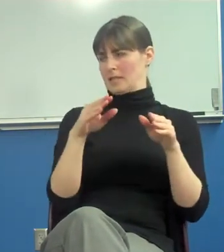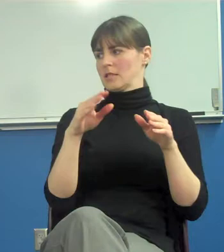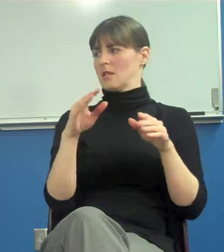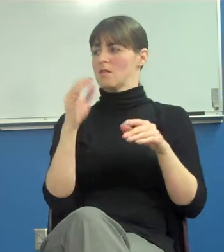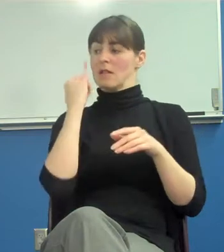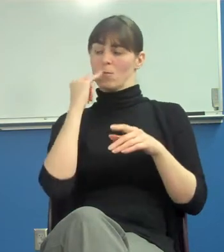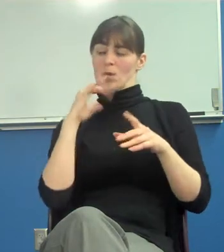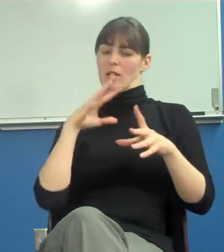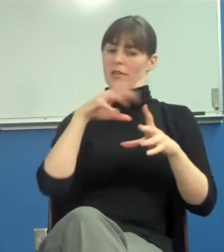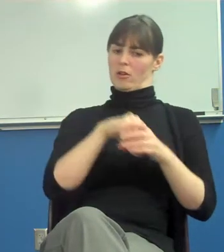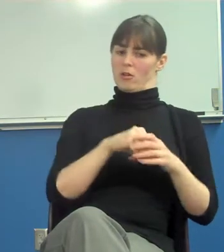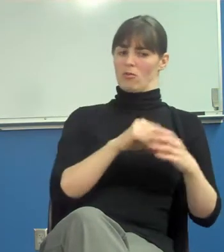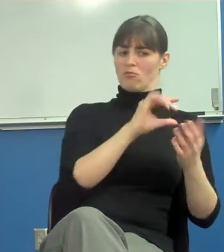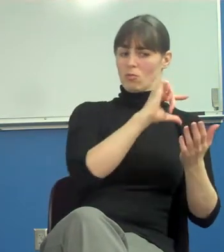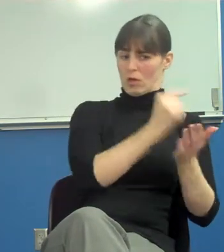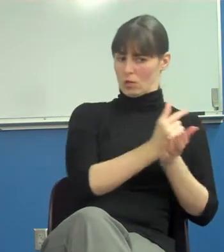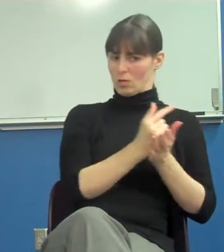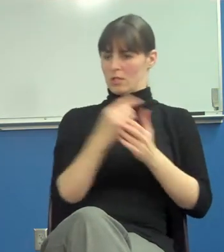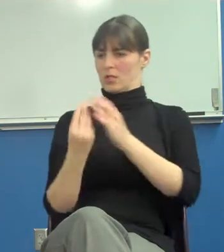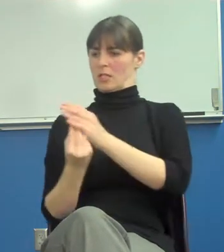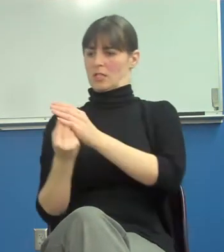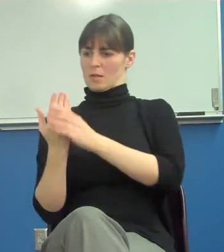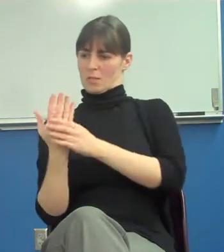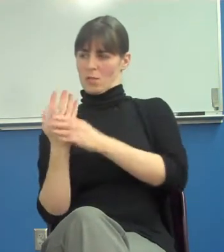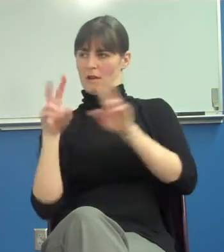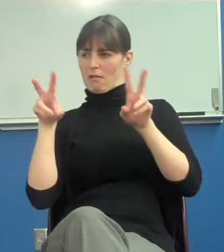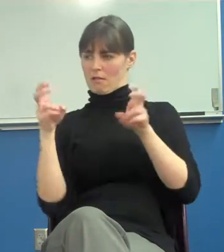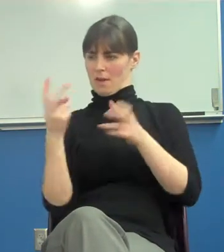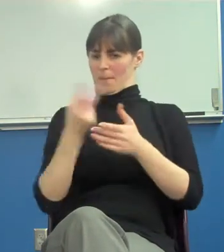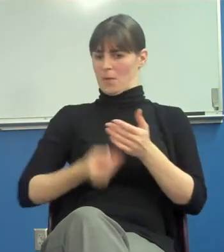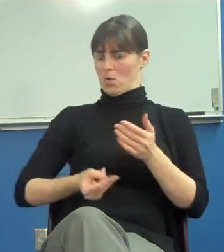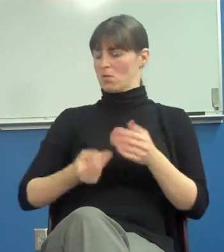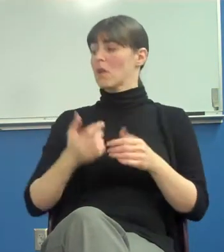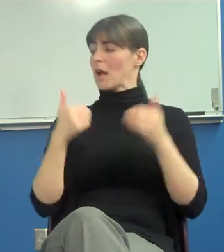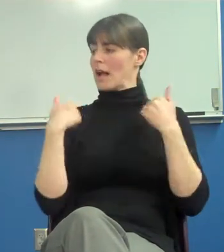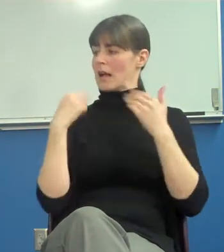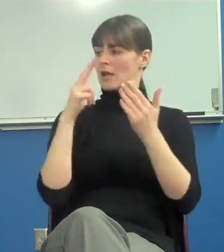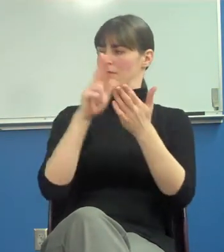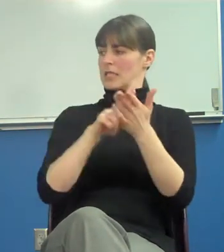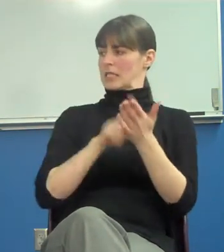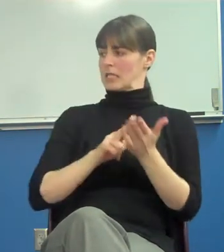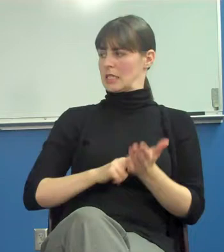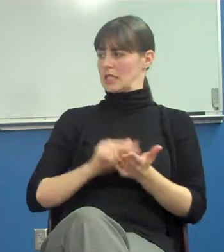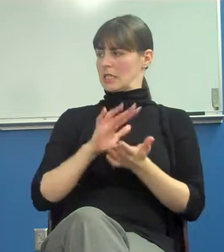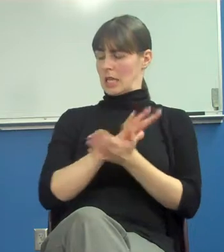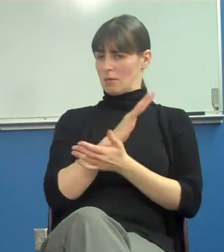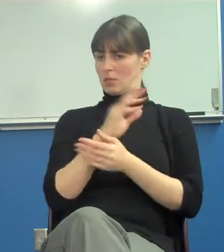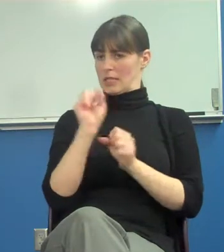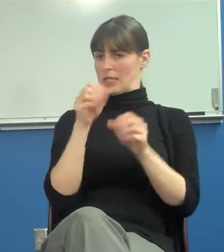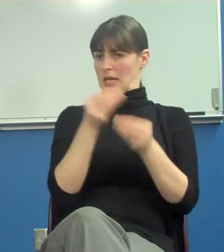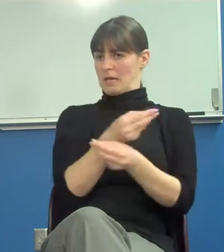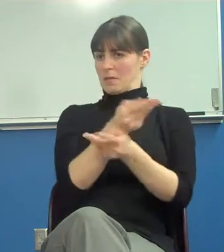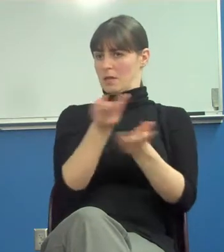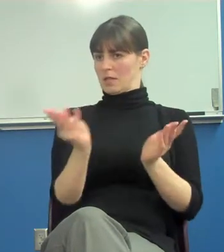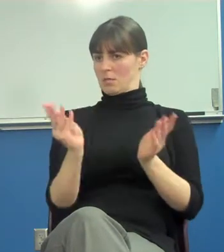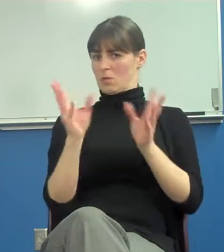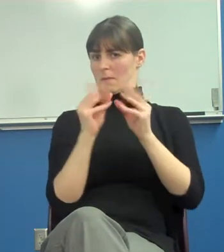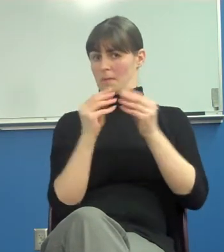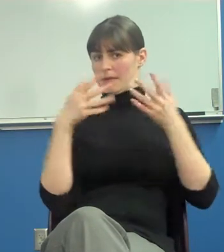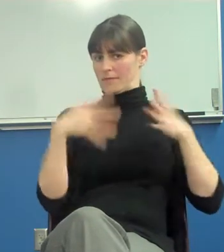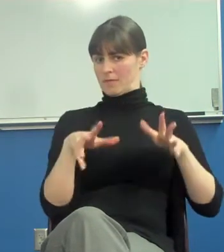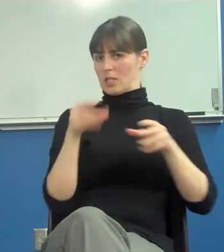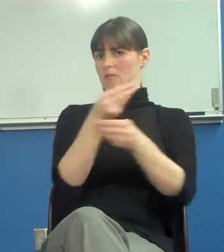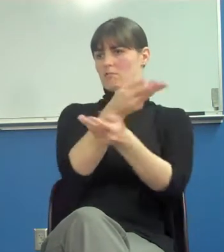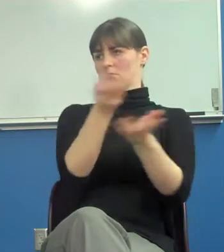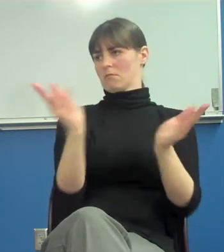graduation. I do have sign-up sheets ready that we can pass around at the end of the meeting for you guys to